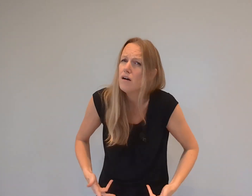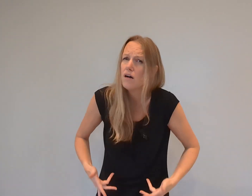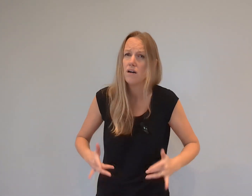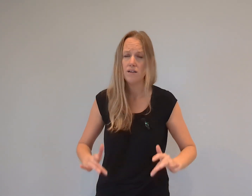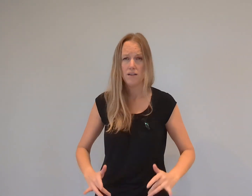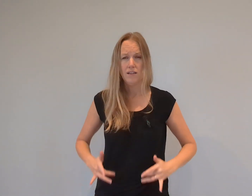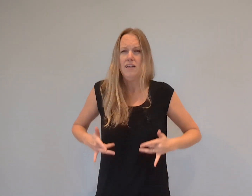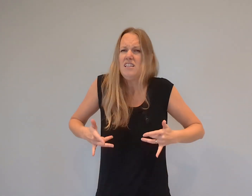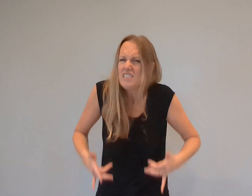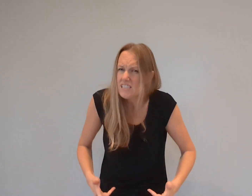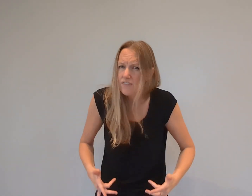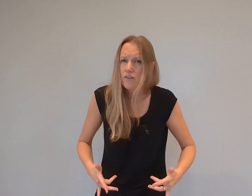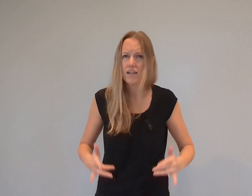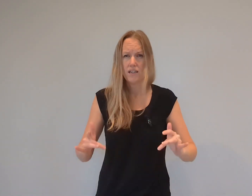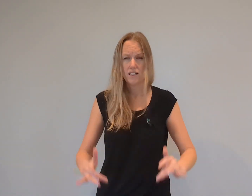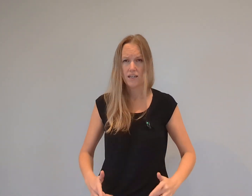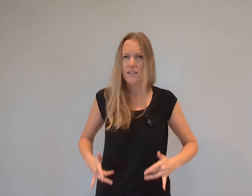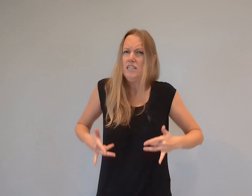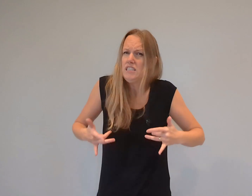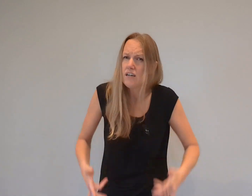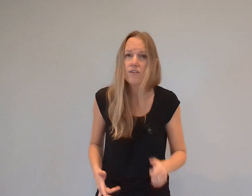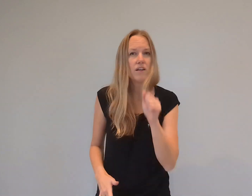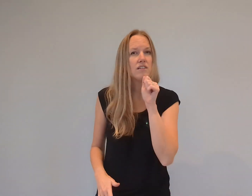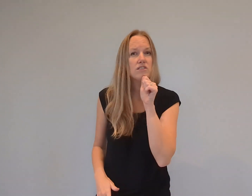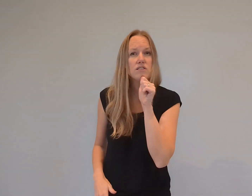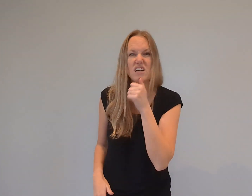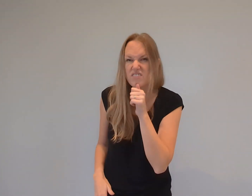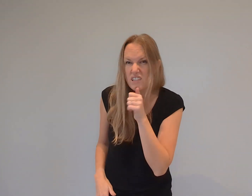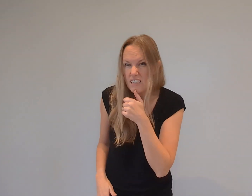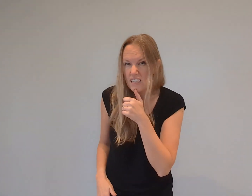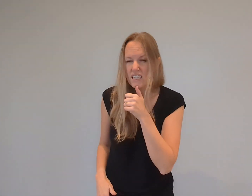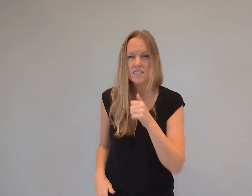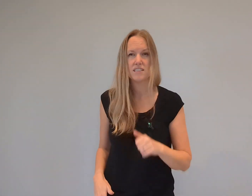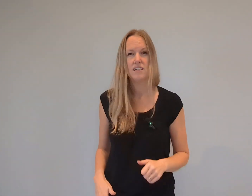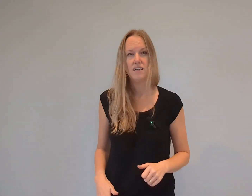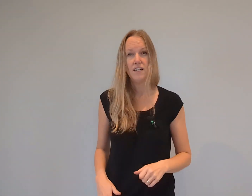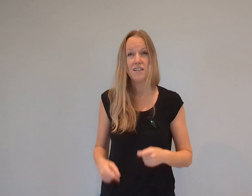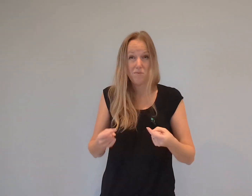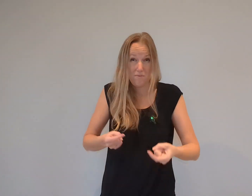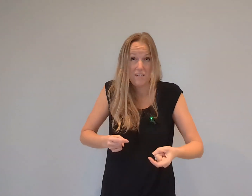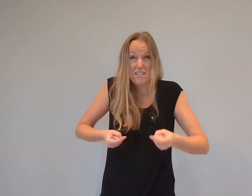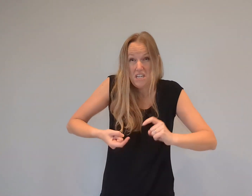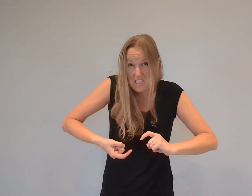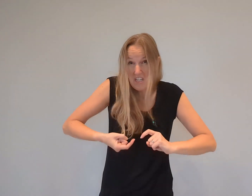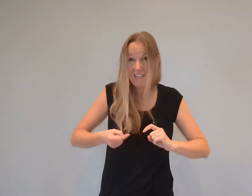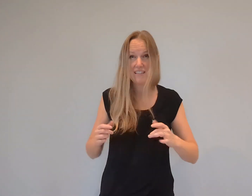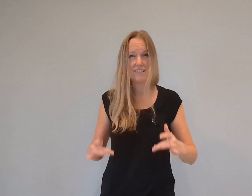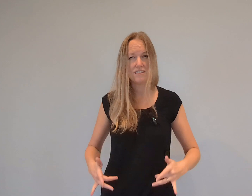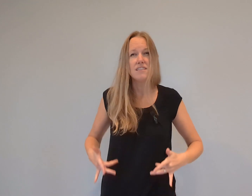Oh, suffering. Okay, suffering. You can also do suffering like this. And then we did yesterday like this. There's a